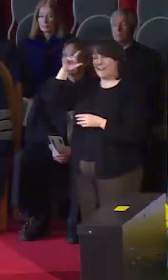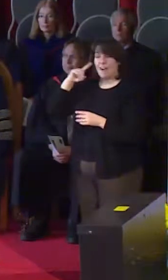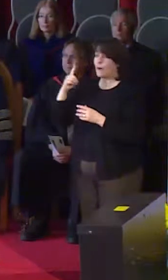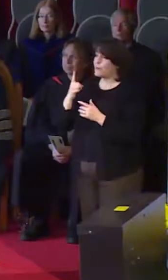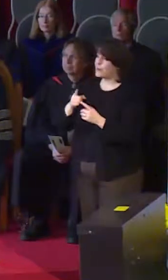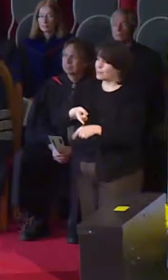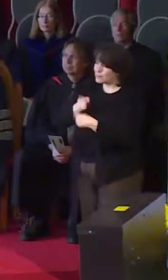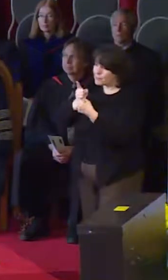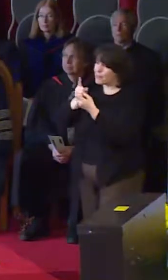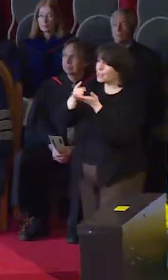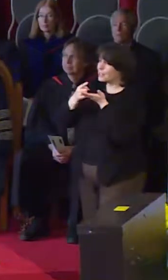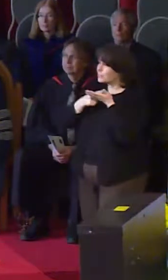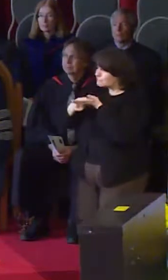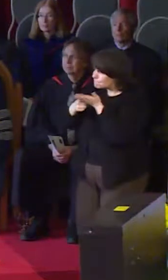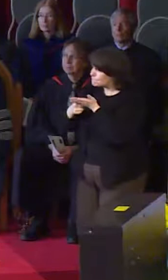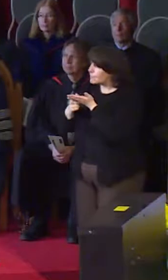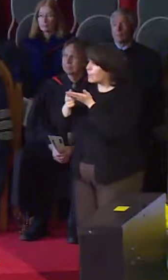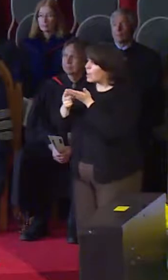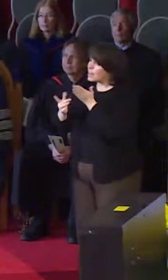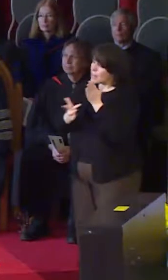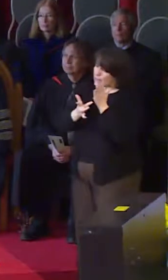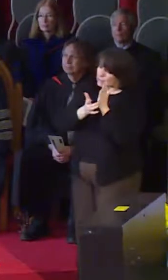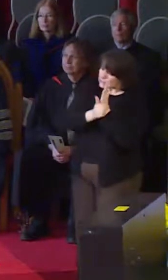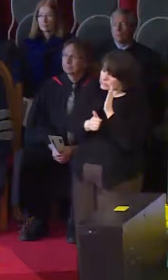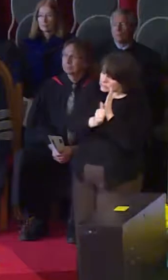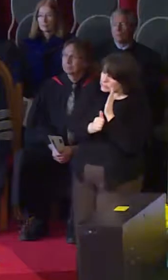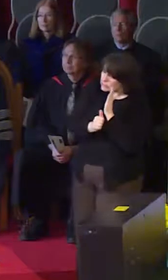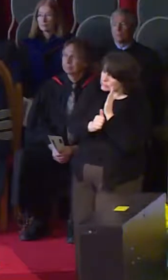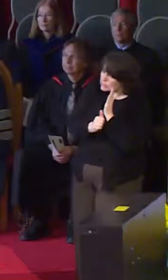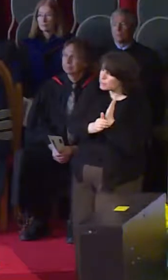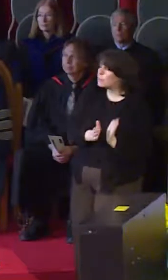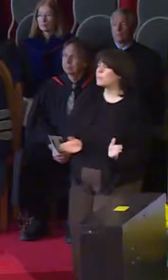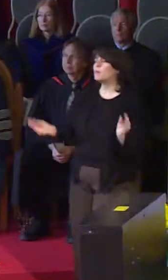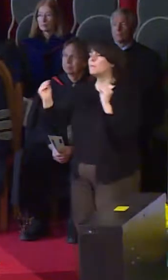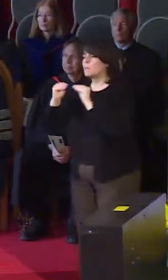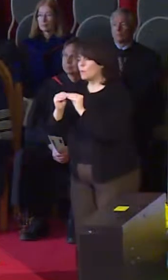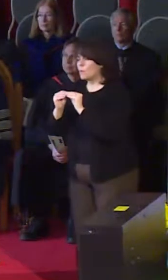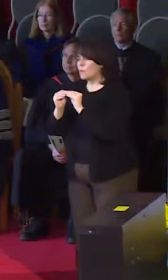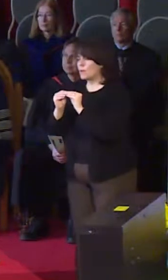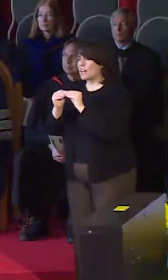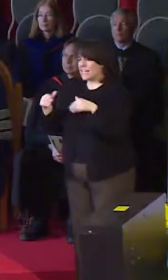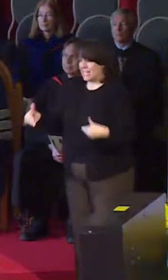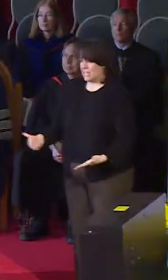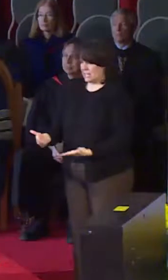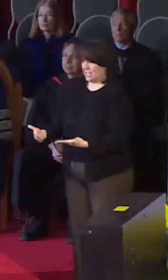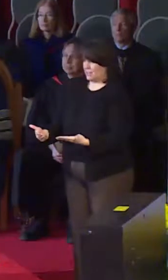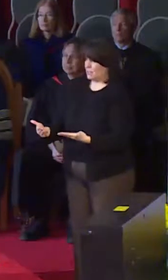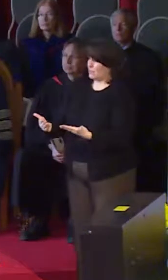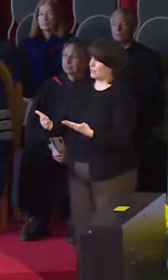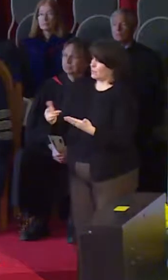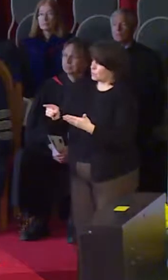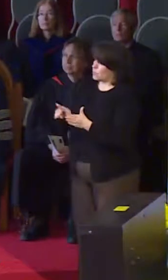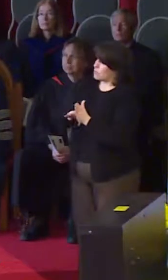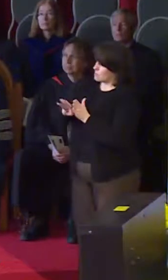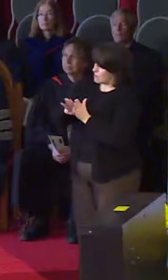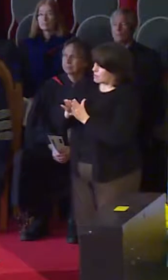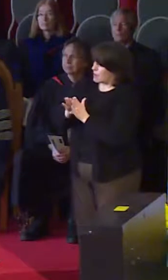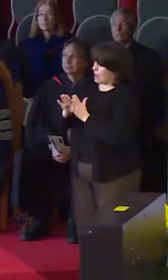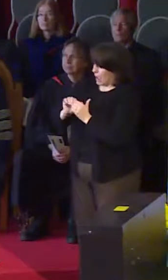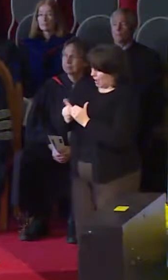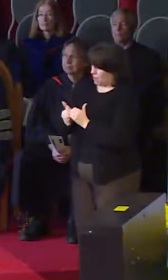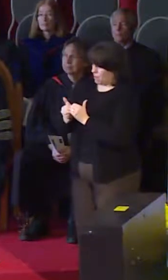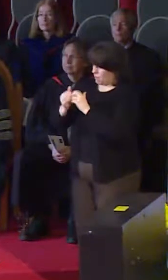skills and transference of information. It's in this physical space that you've developed the